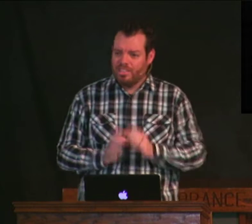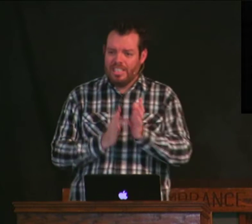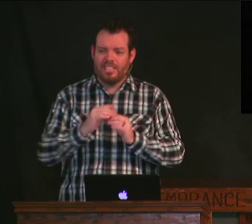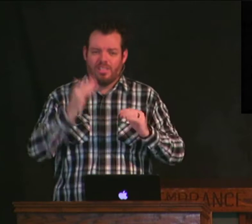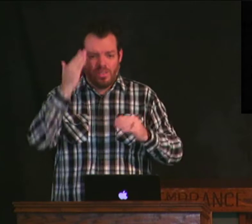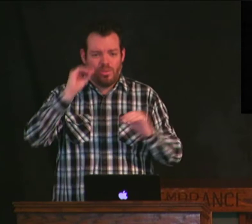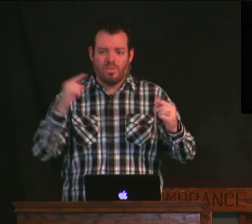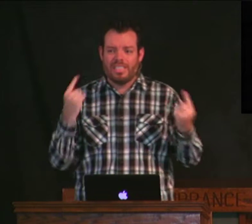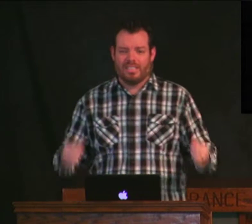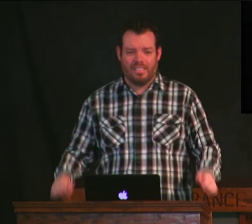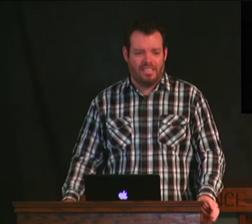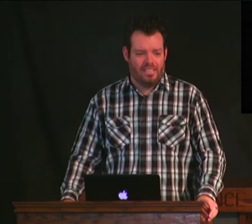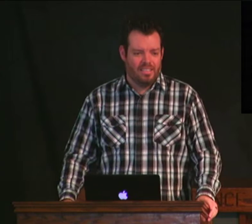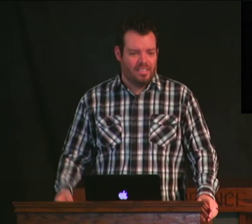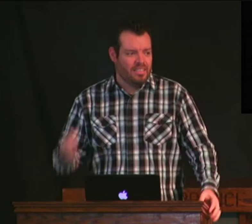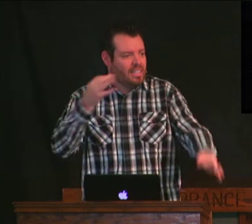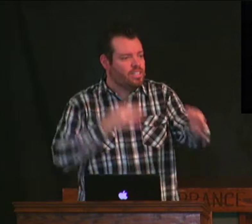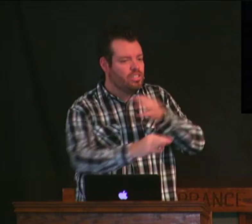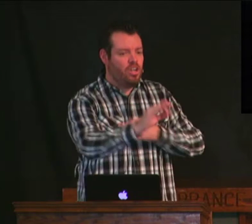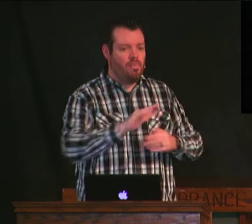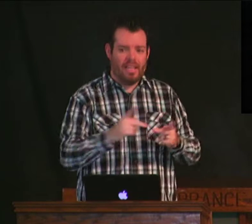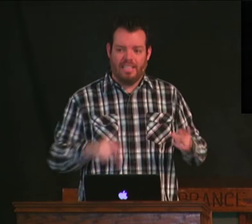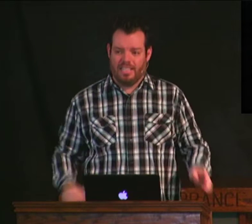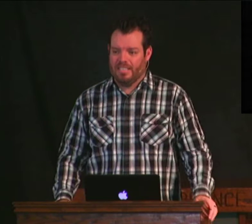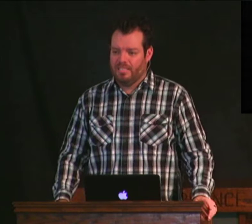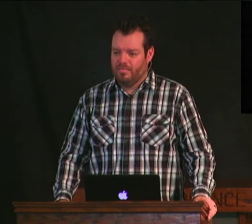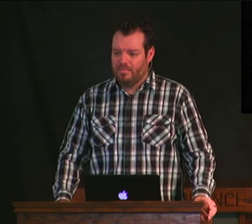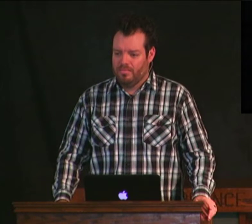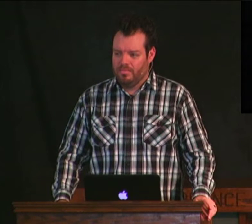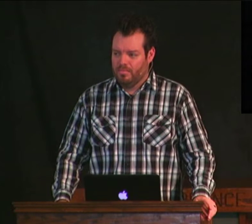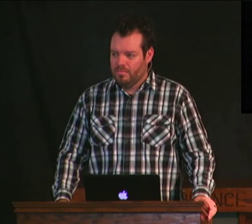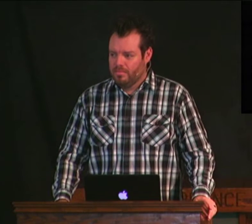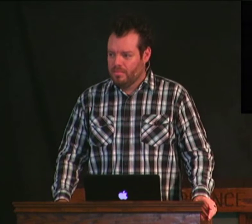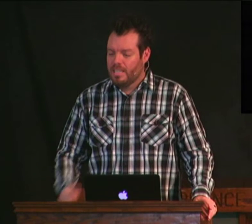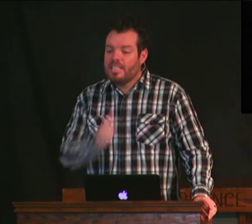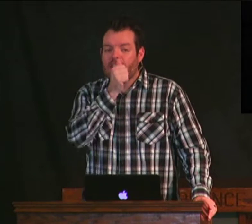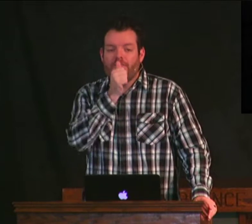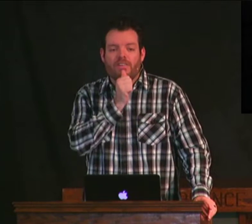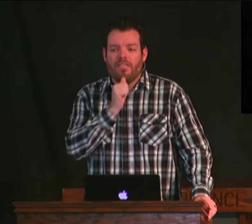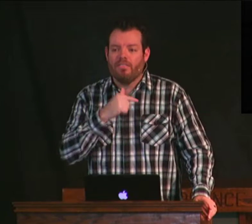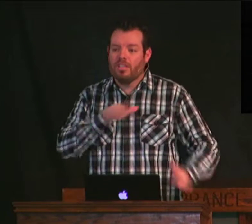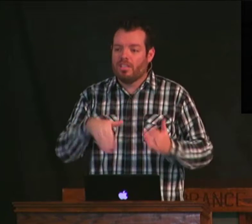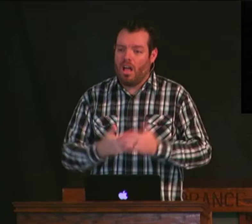Jesus knew no sin, and he took our place. He suffered for us all.